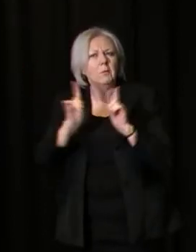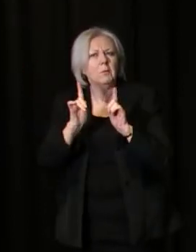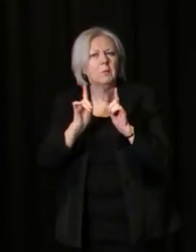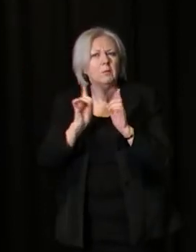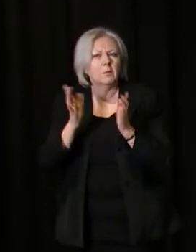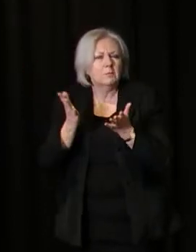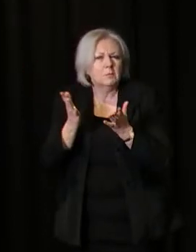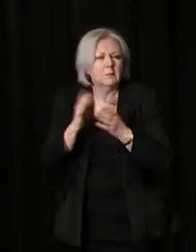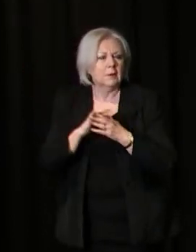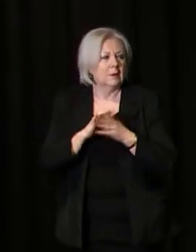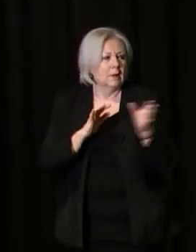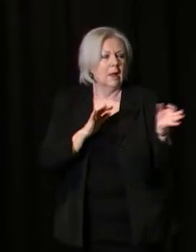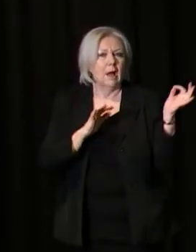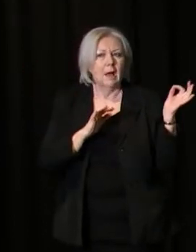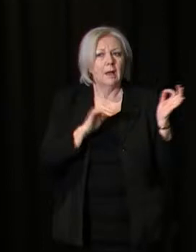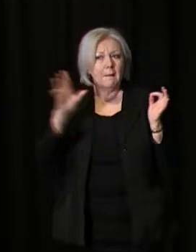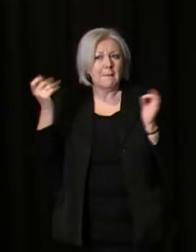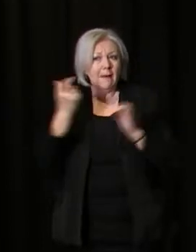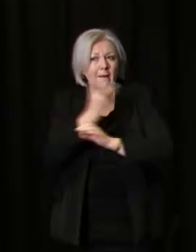be fully